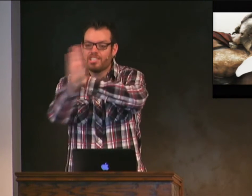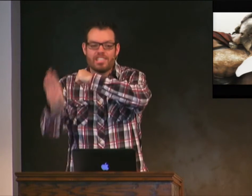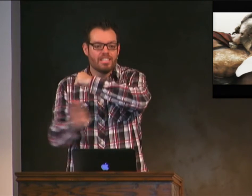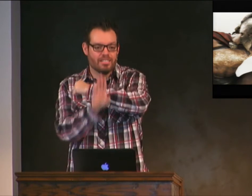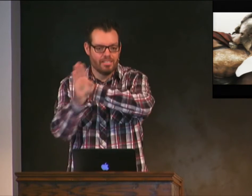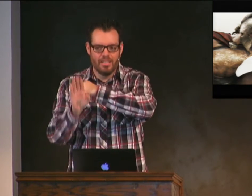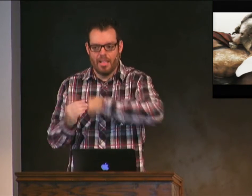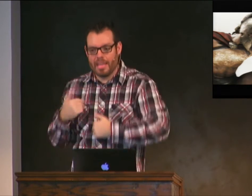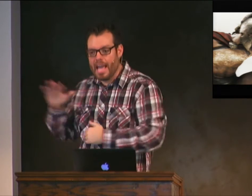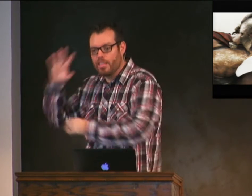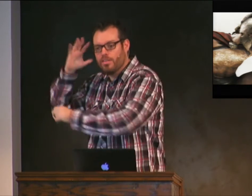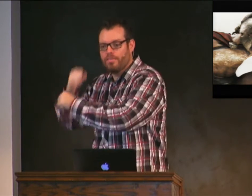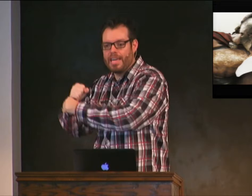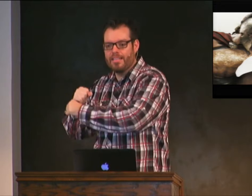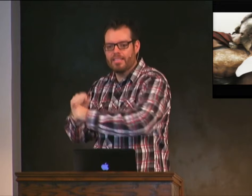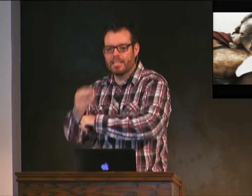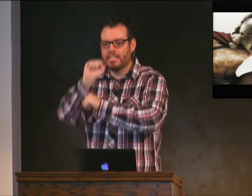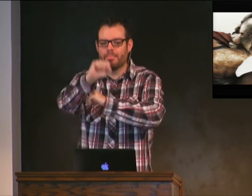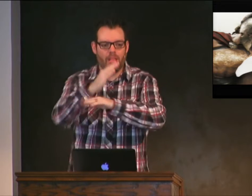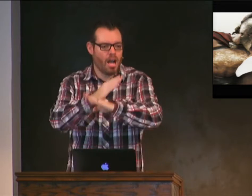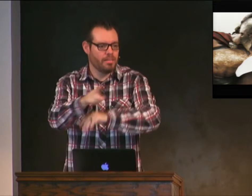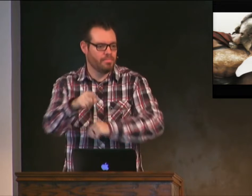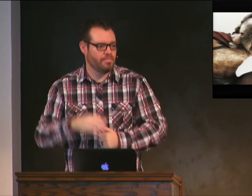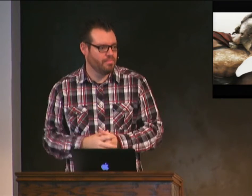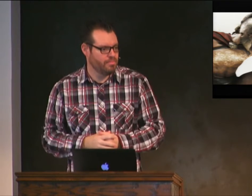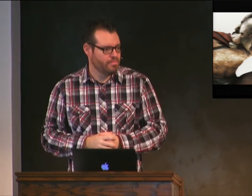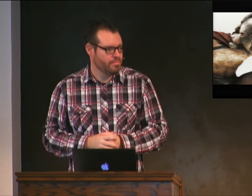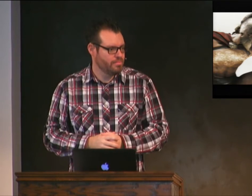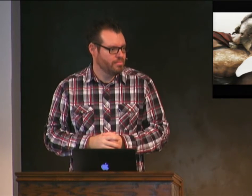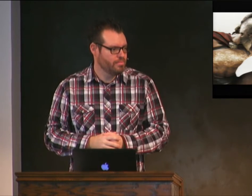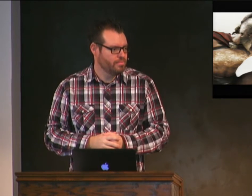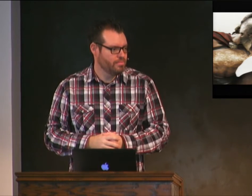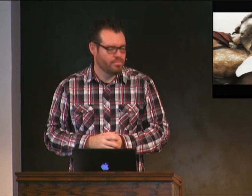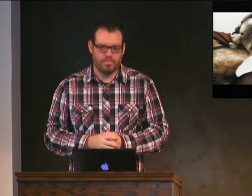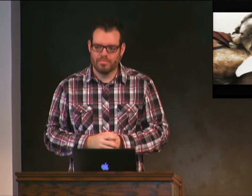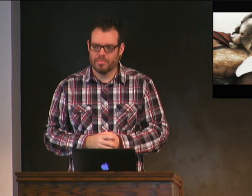They have the shield. They have their faith that they can block them.